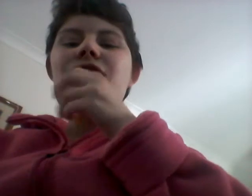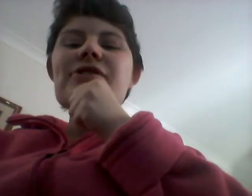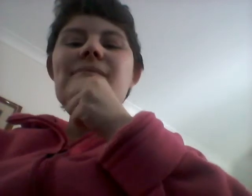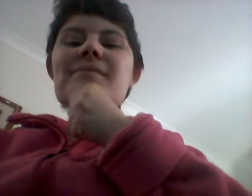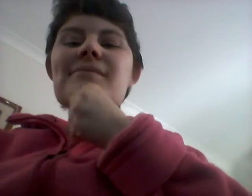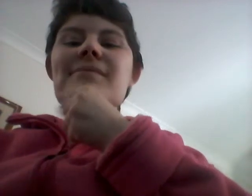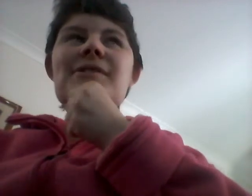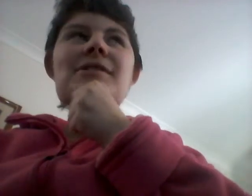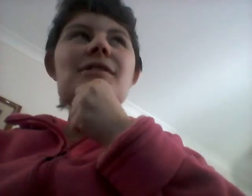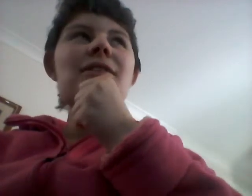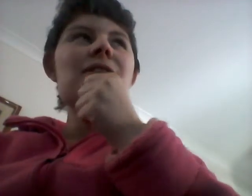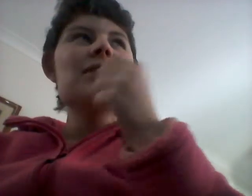orange.